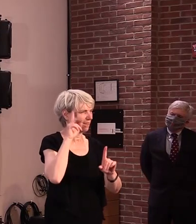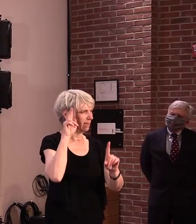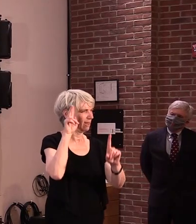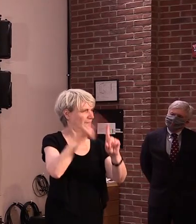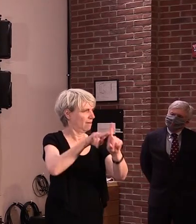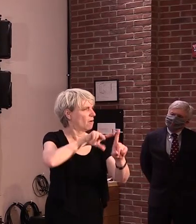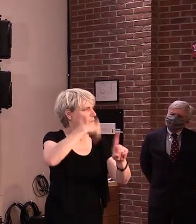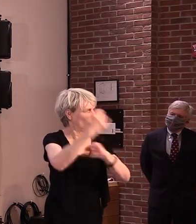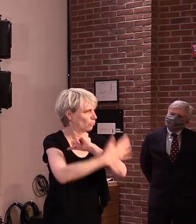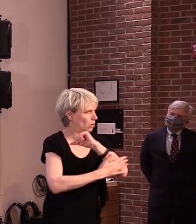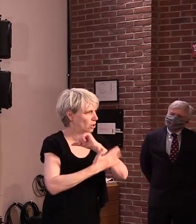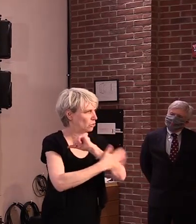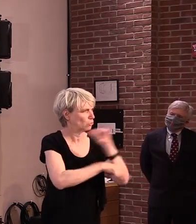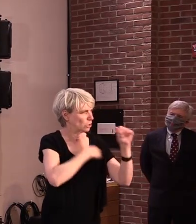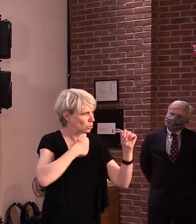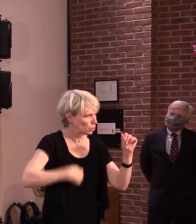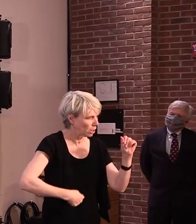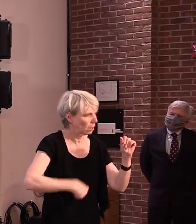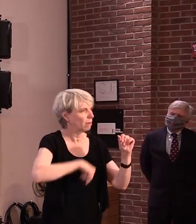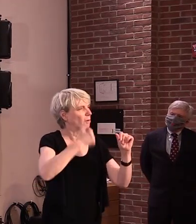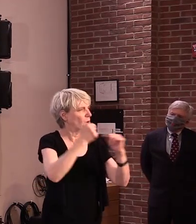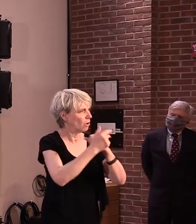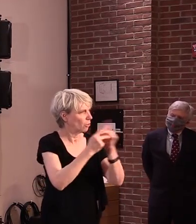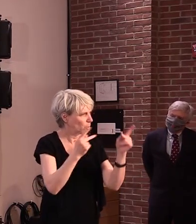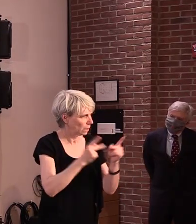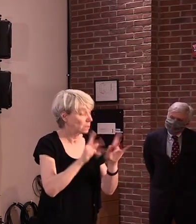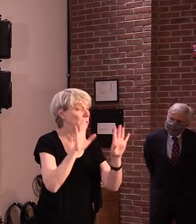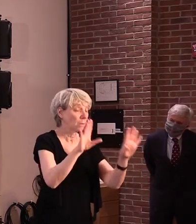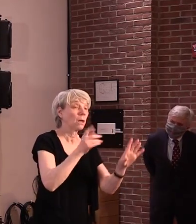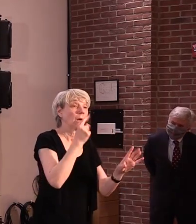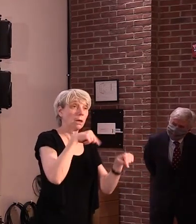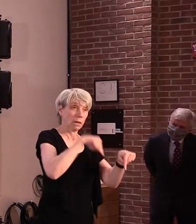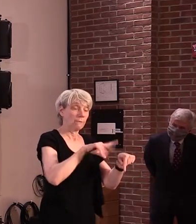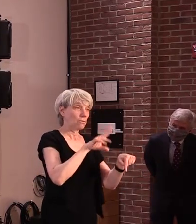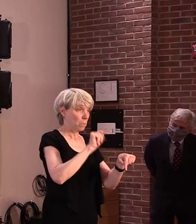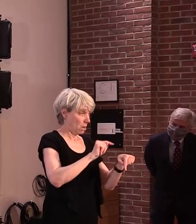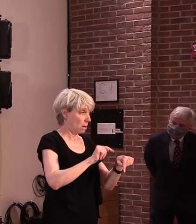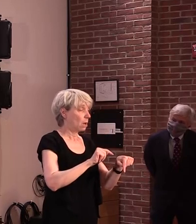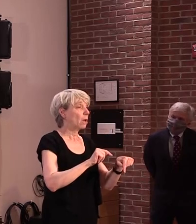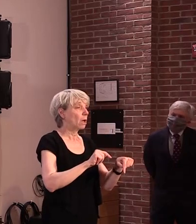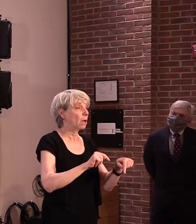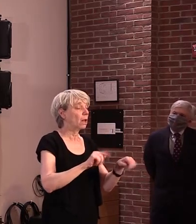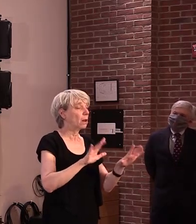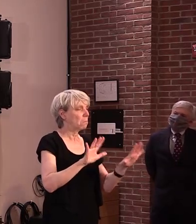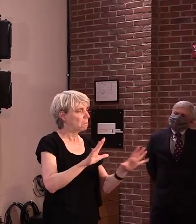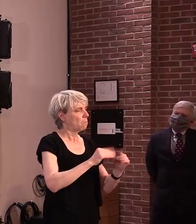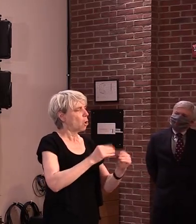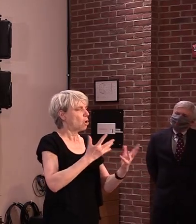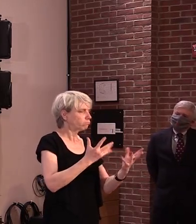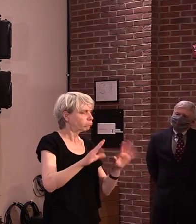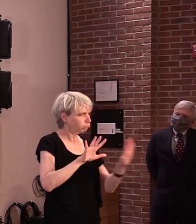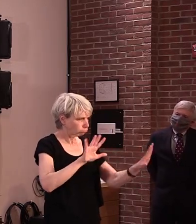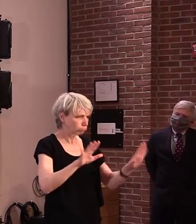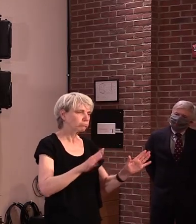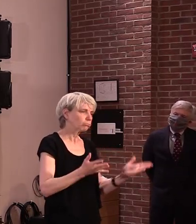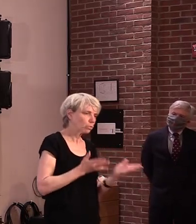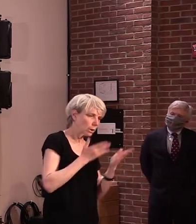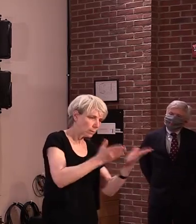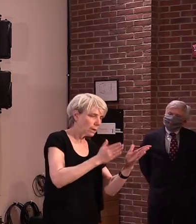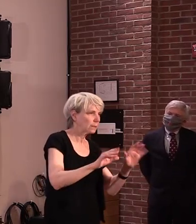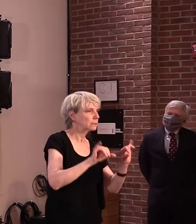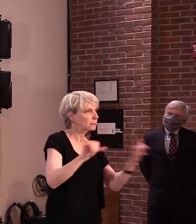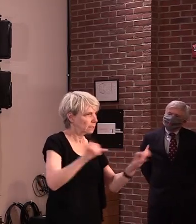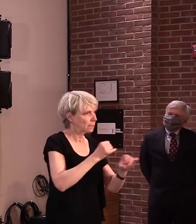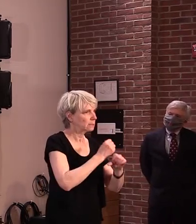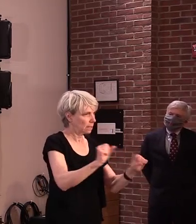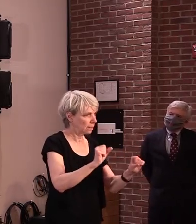But even if we look at our own situation here in Vermont, as if every part of coming out of this,